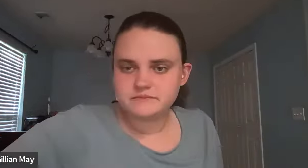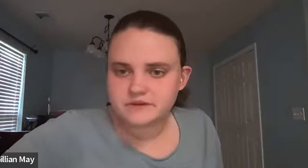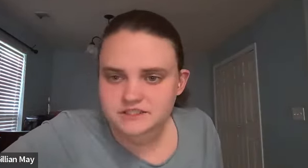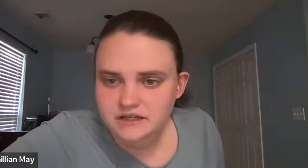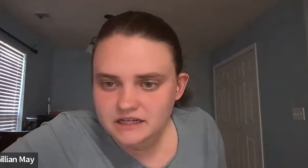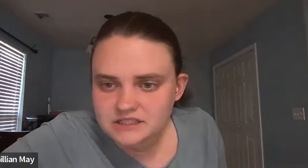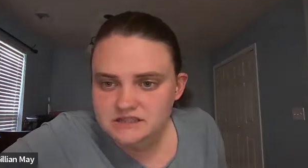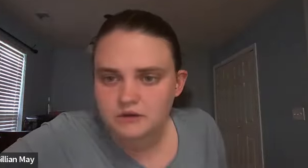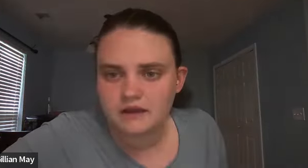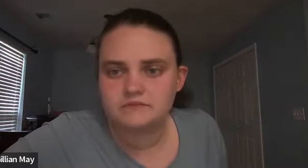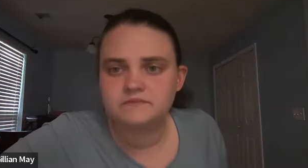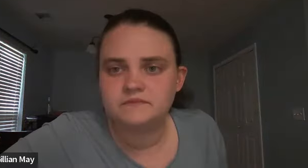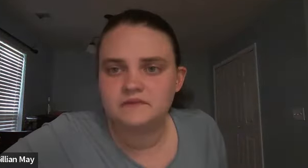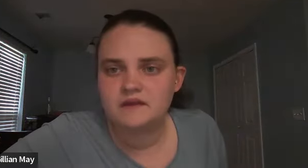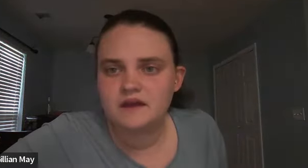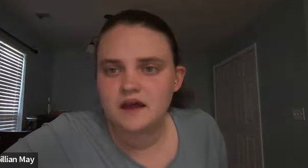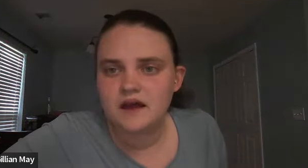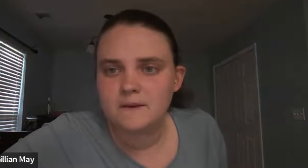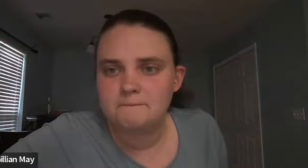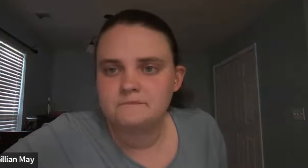to make sure I catch this. Okay, good.